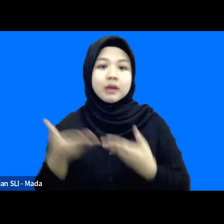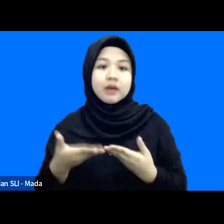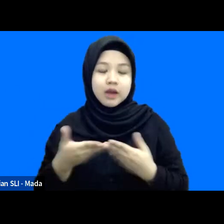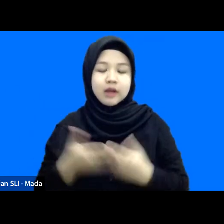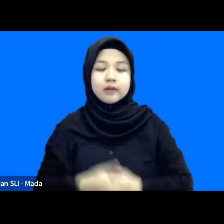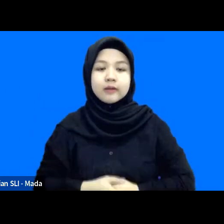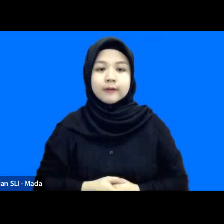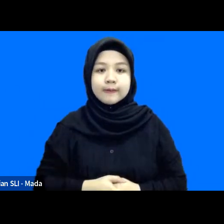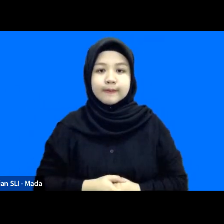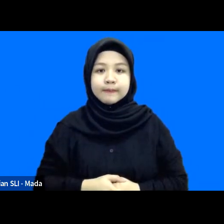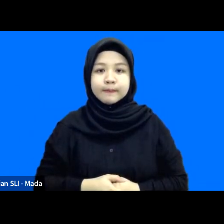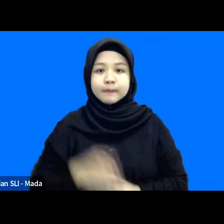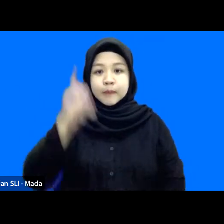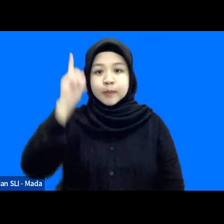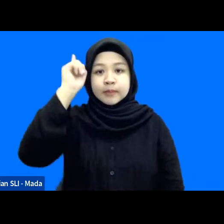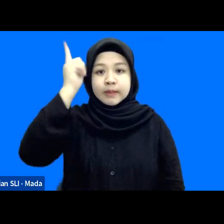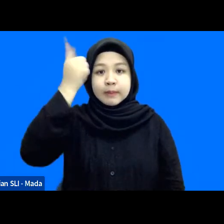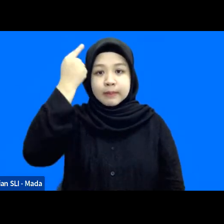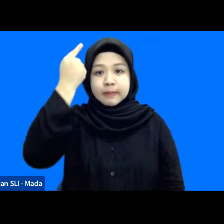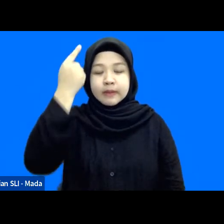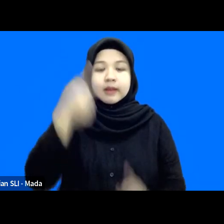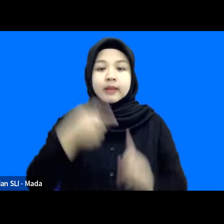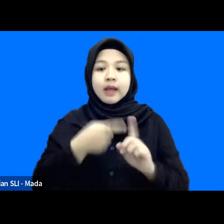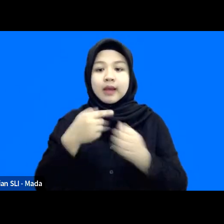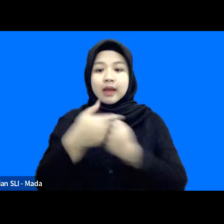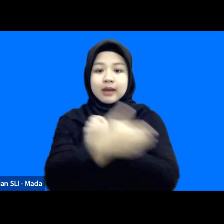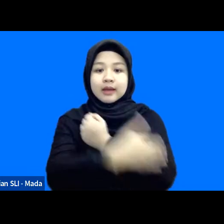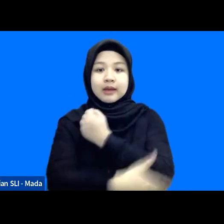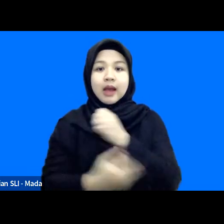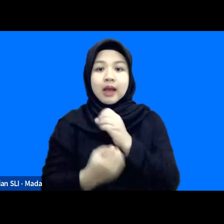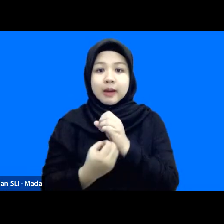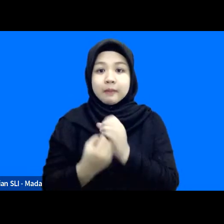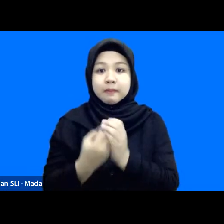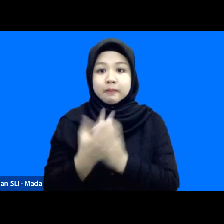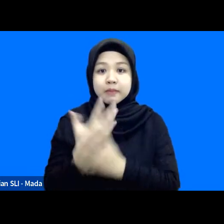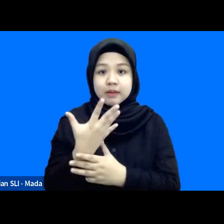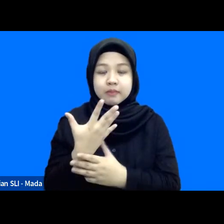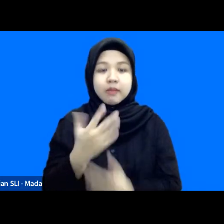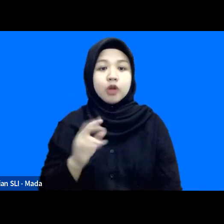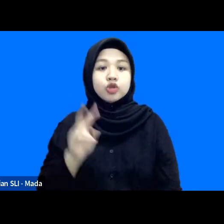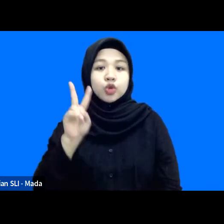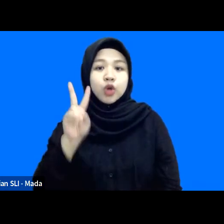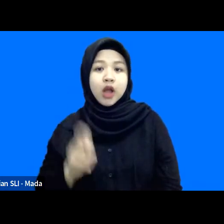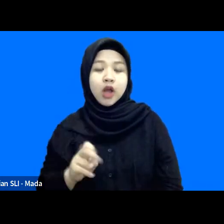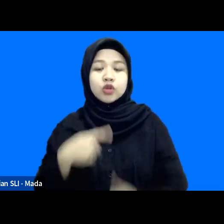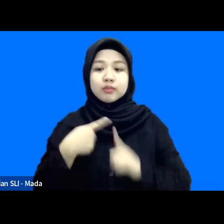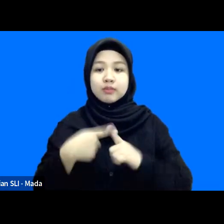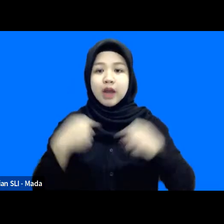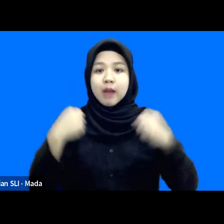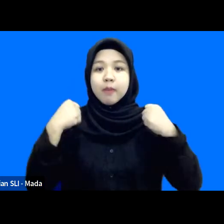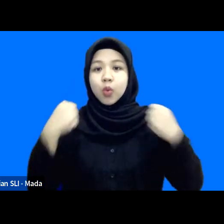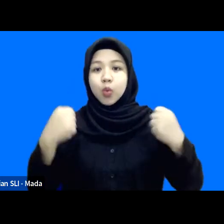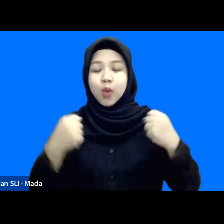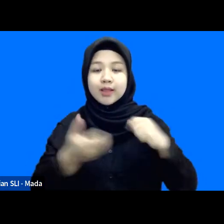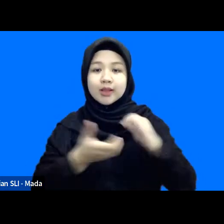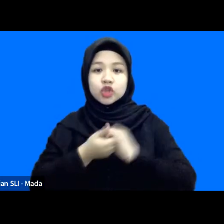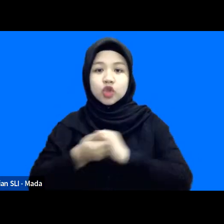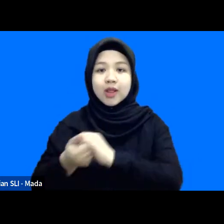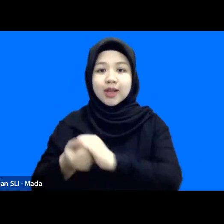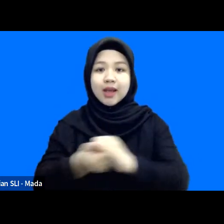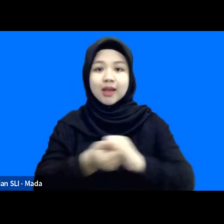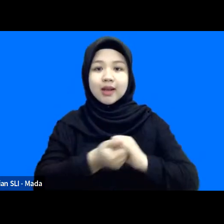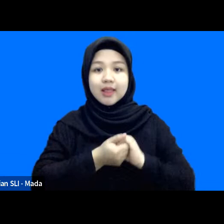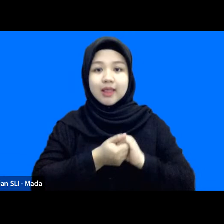also strengthen solidarity so that they are able to, you know, help each other